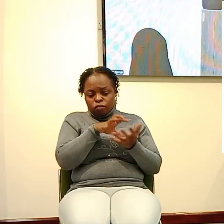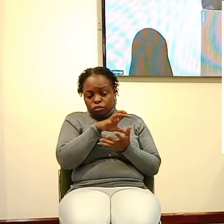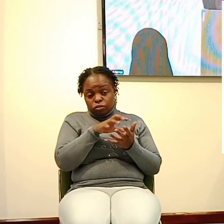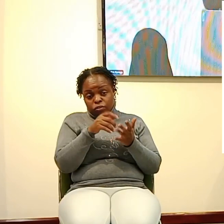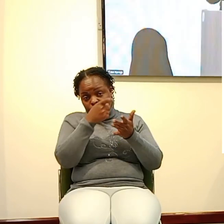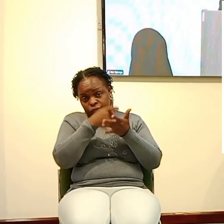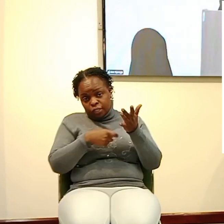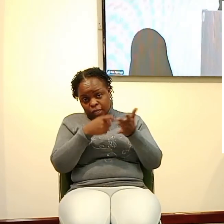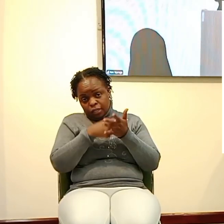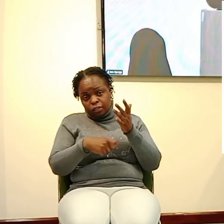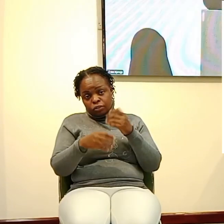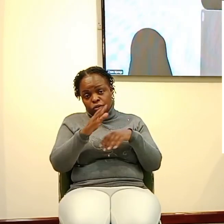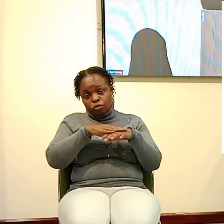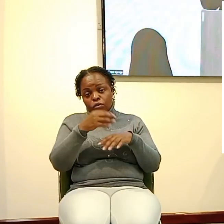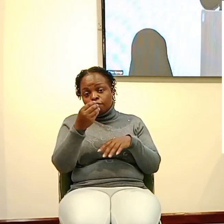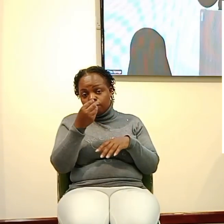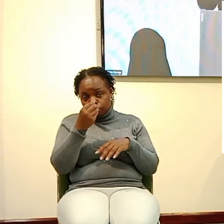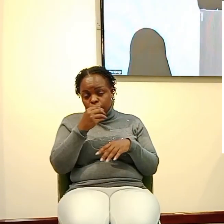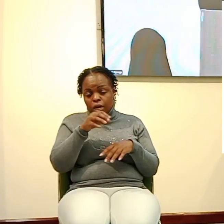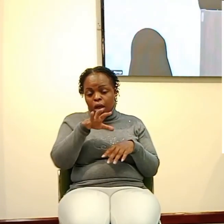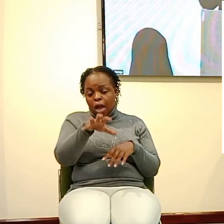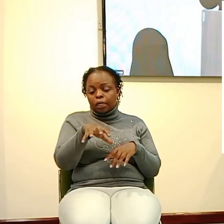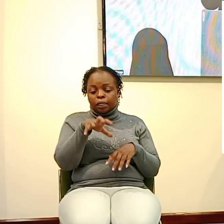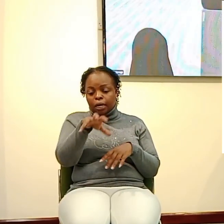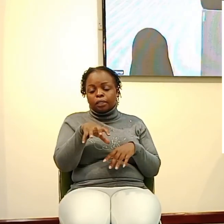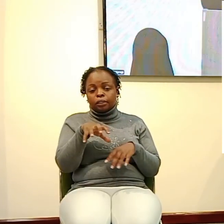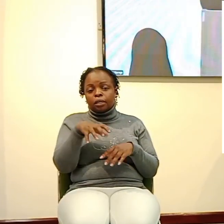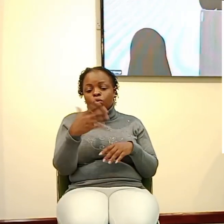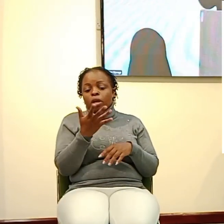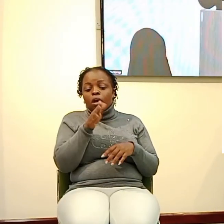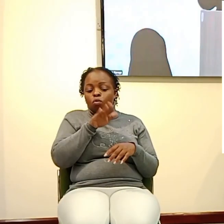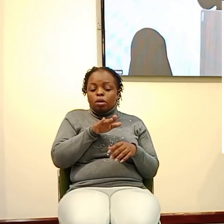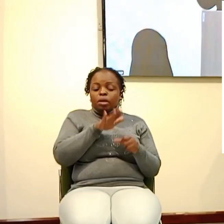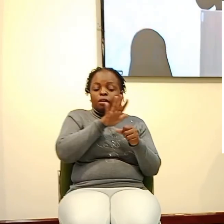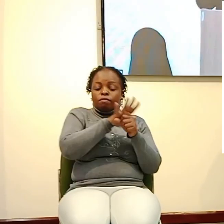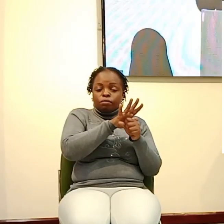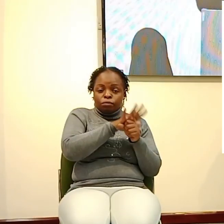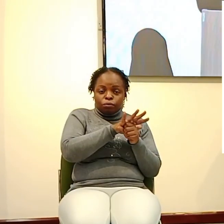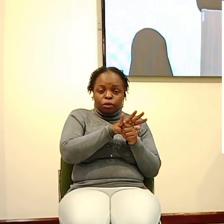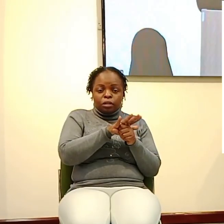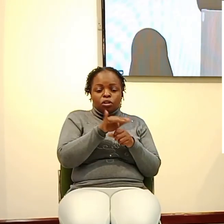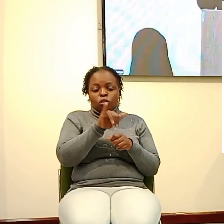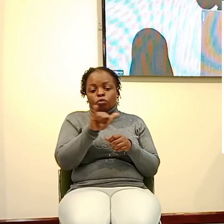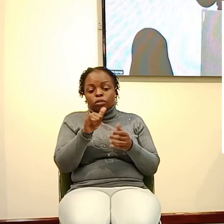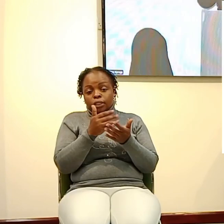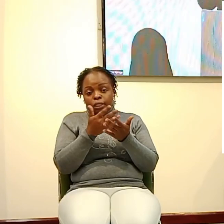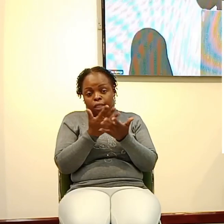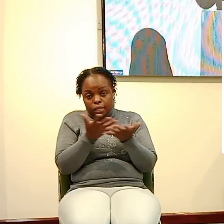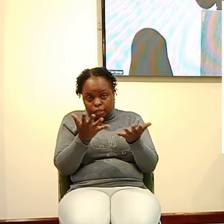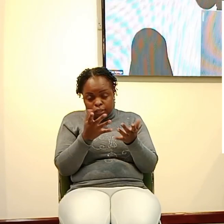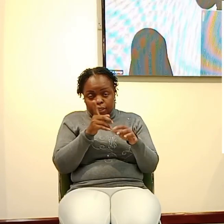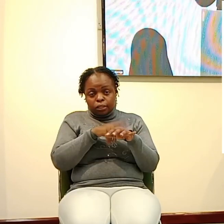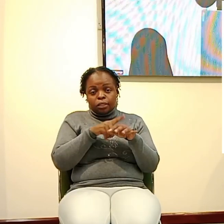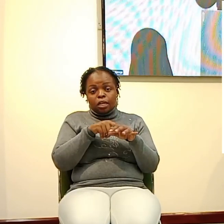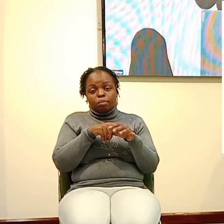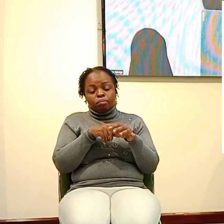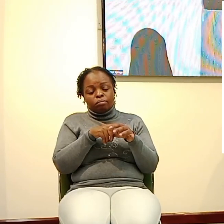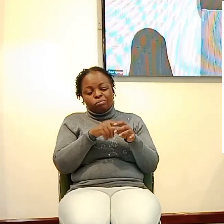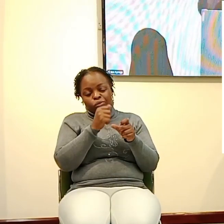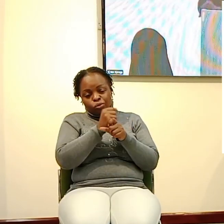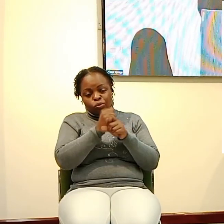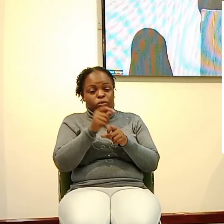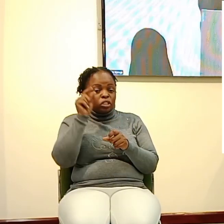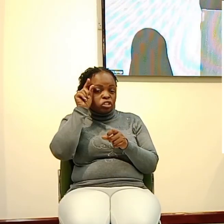on food, on agriculture, where women are. So, those kind of things. So when you're doing gender